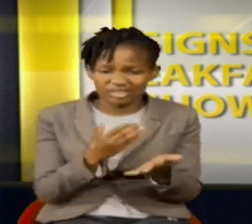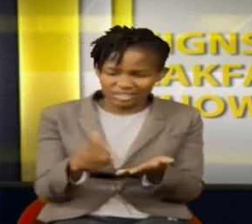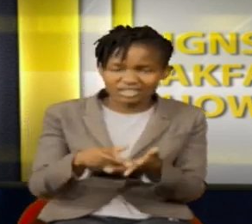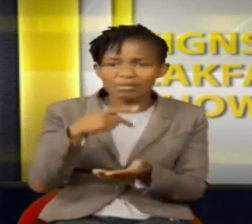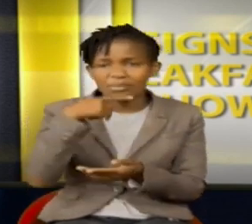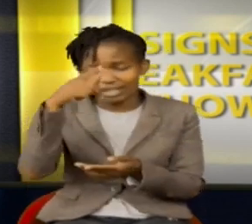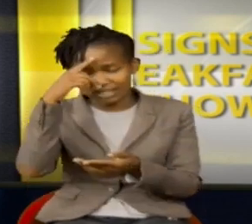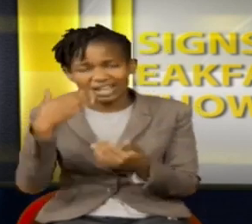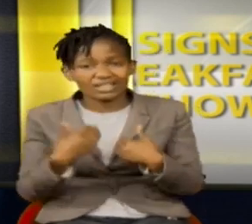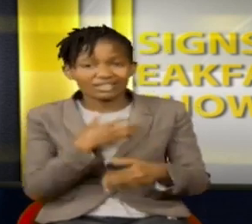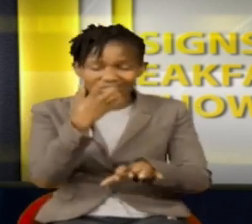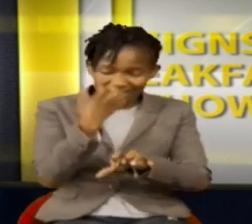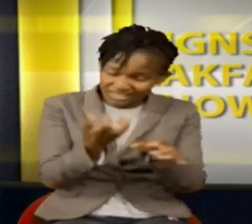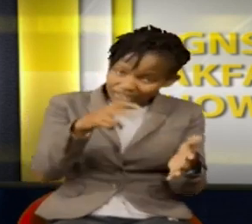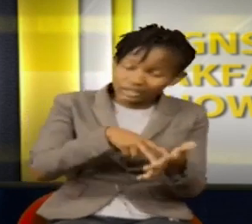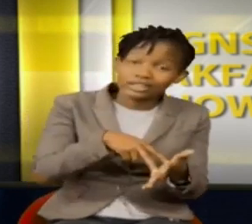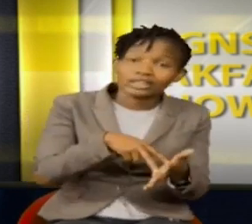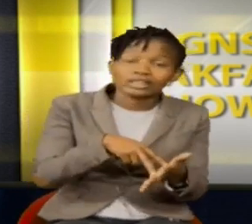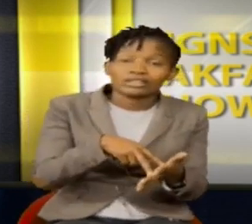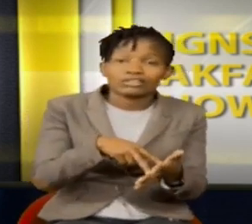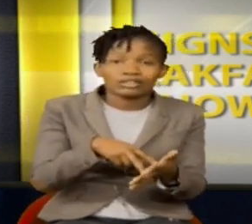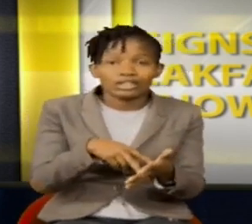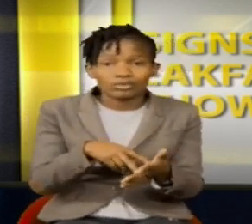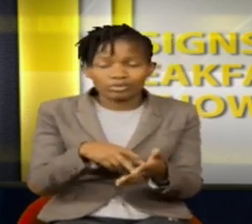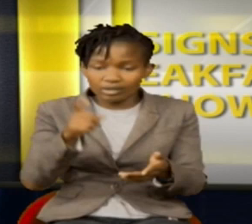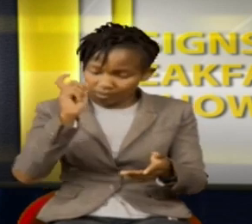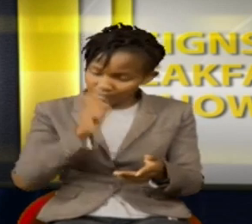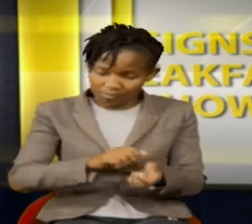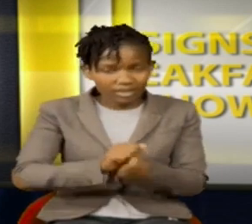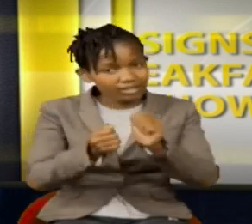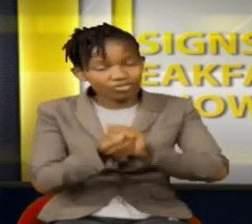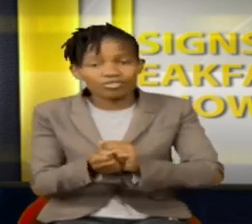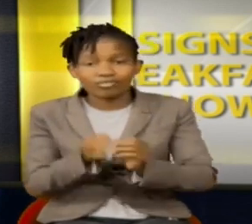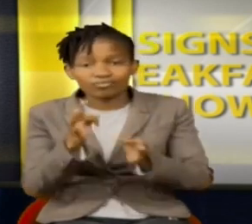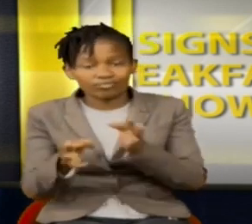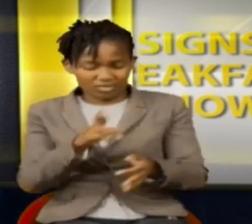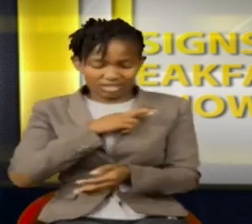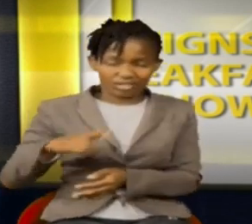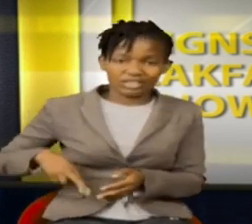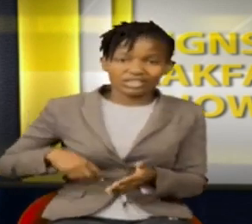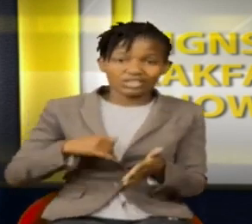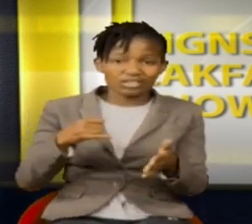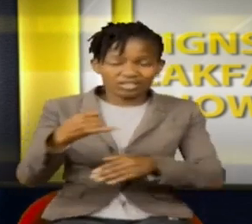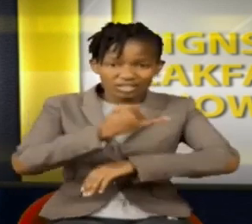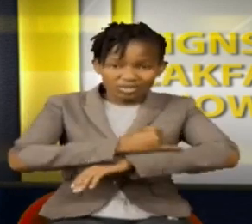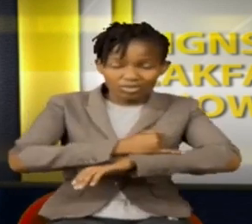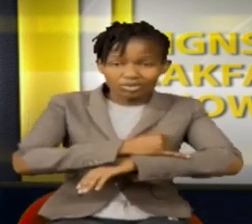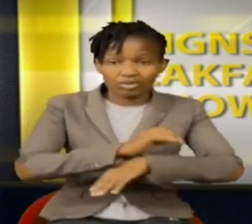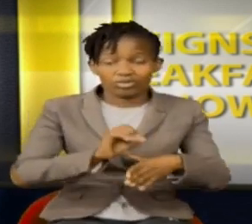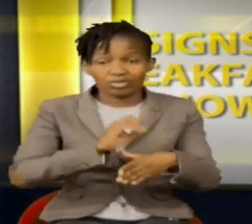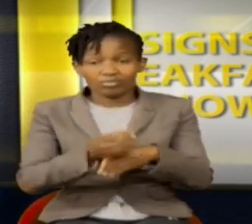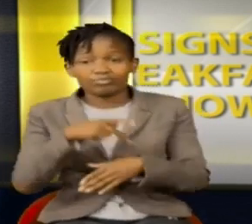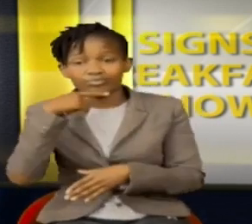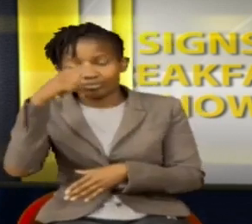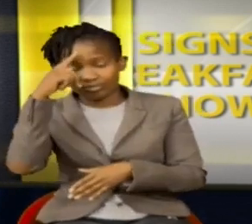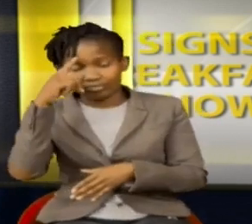stance. Yeah. That needs to change. Yeah. Whether it's the parents, whether it's the religious institutions, or any other spheres of influence,